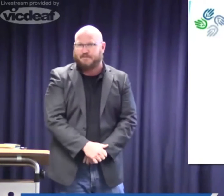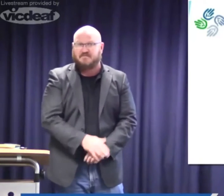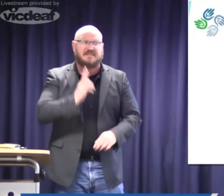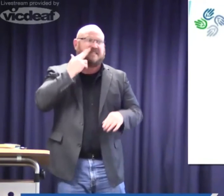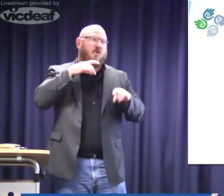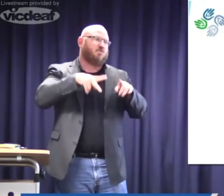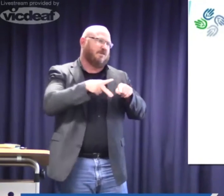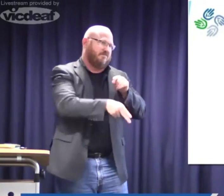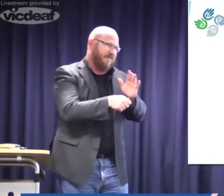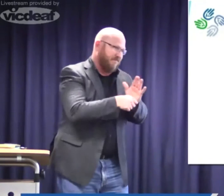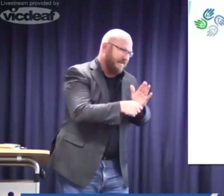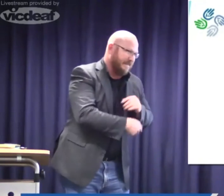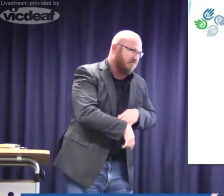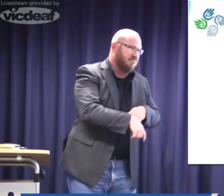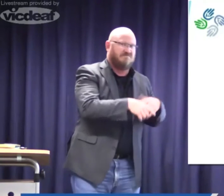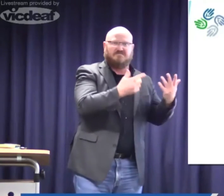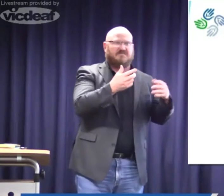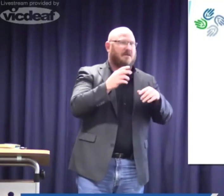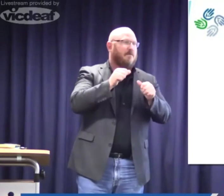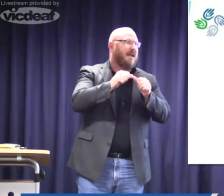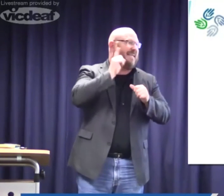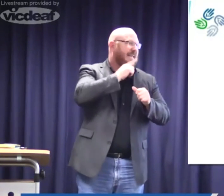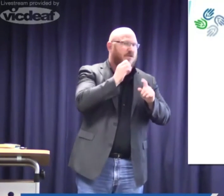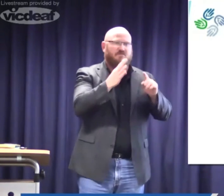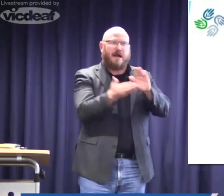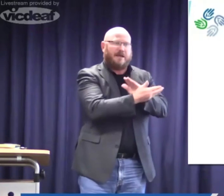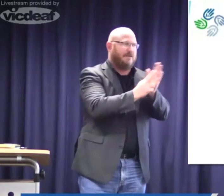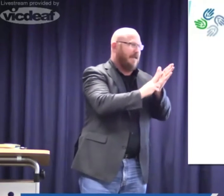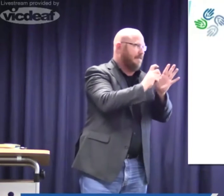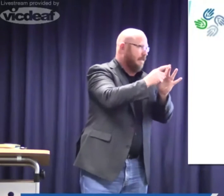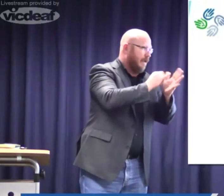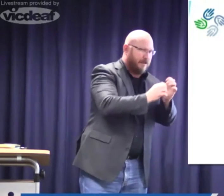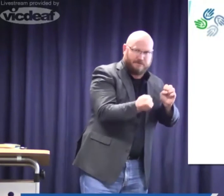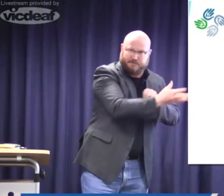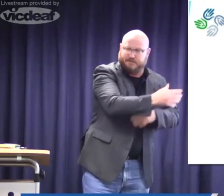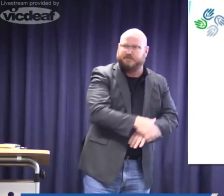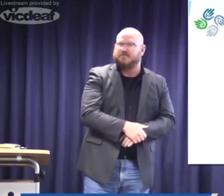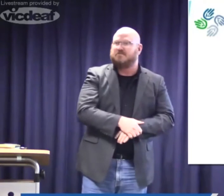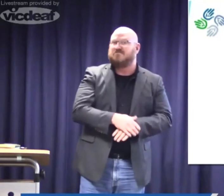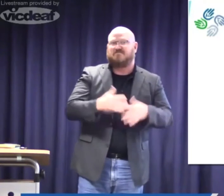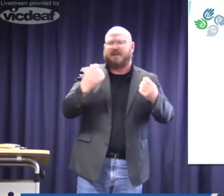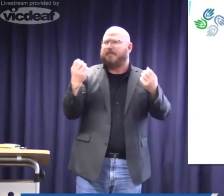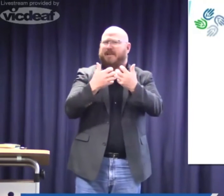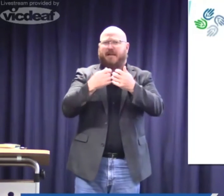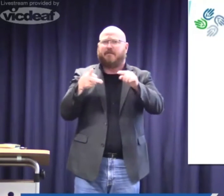service was put under NDIS, and that was NABS was one of those.